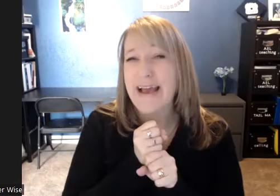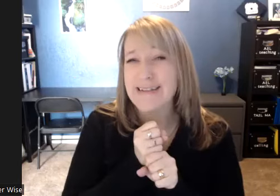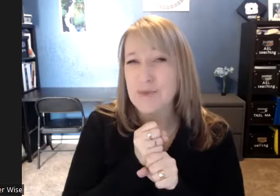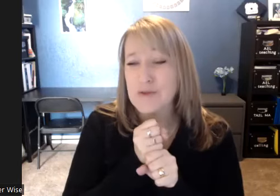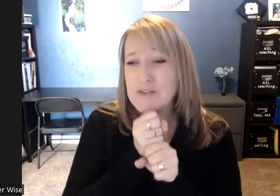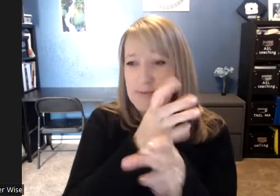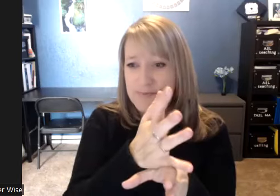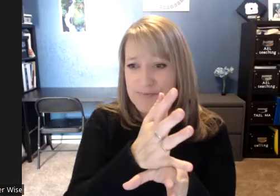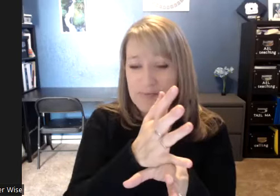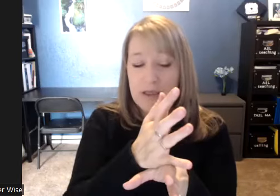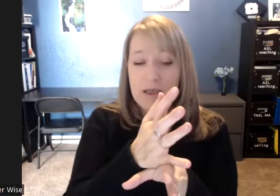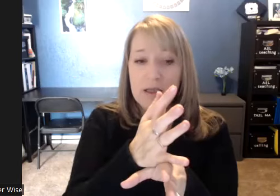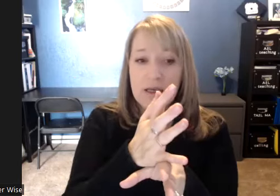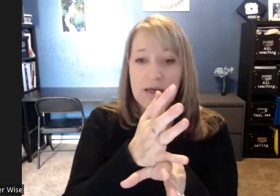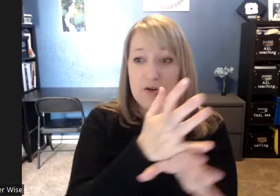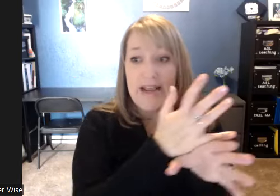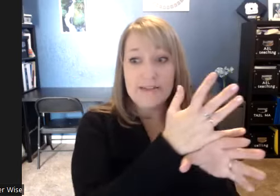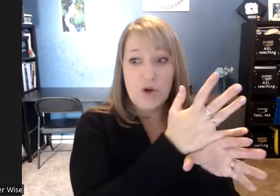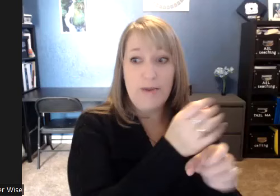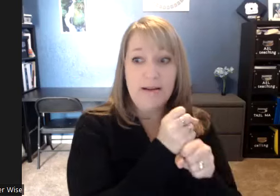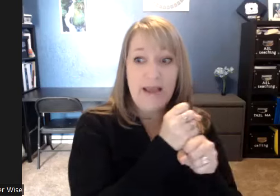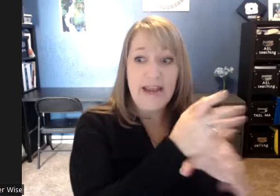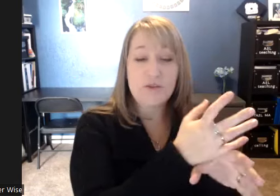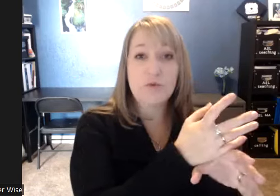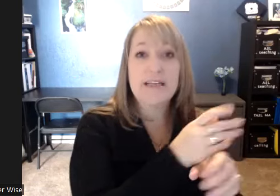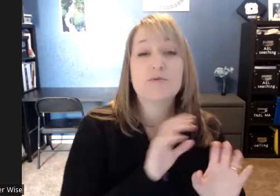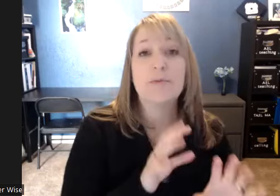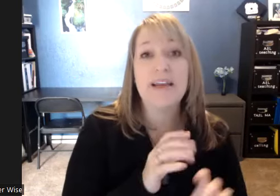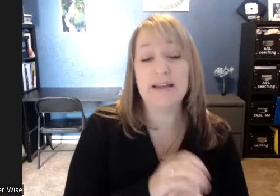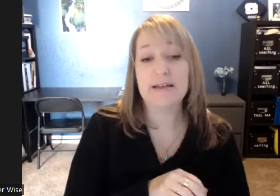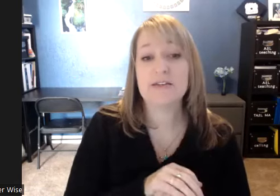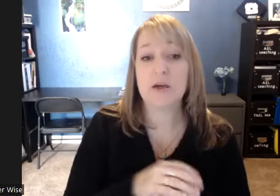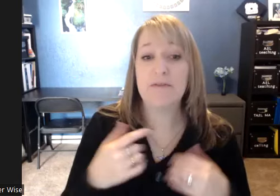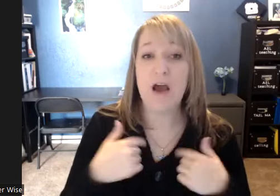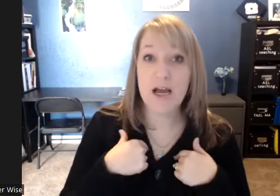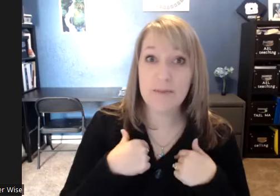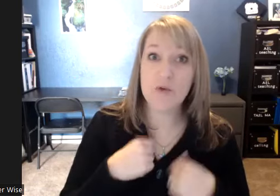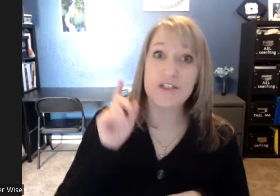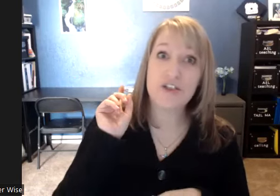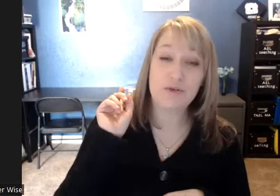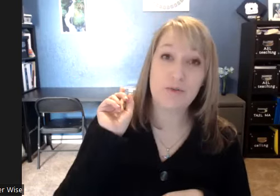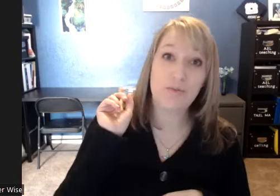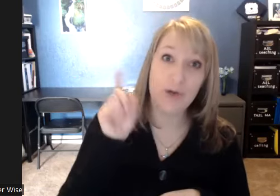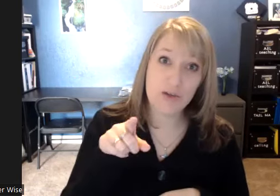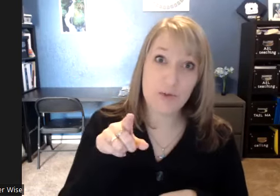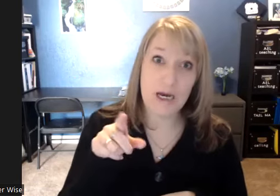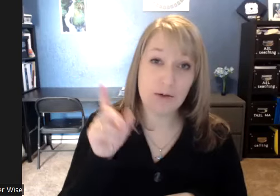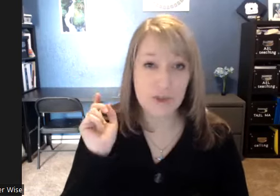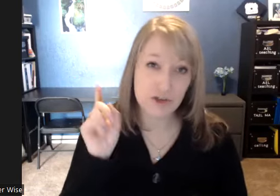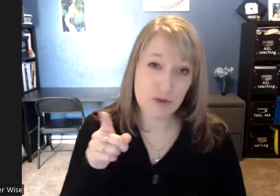as it moves, your hands open, and it's repeated. So if I'm going to ball you out or chew